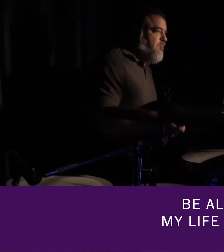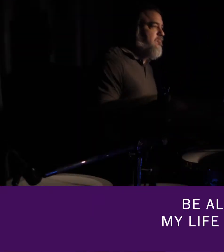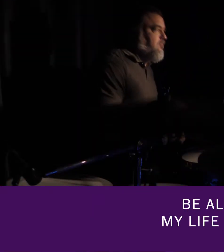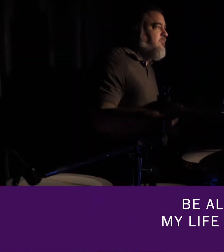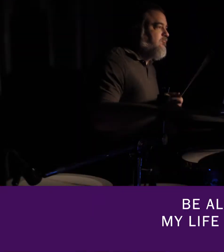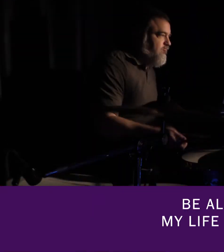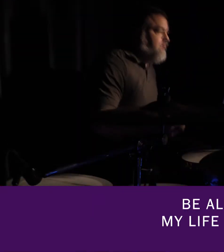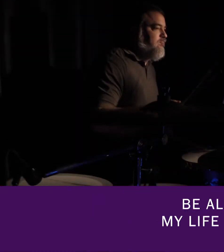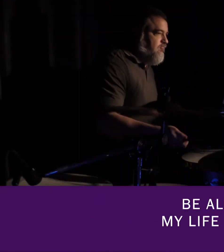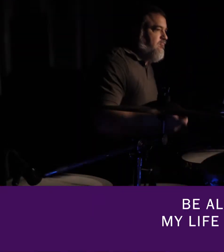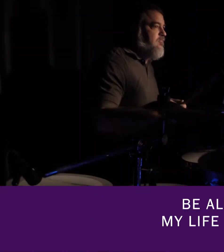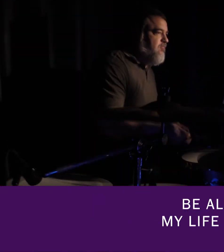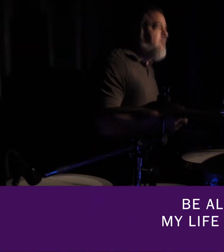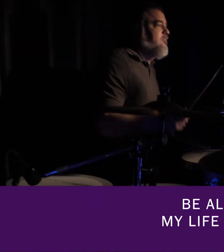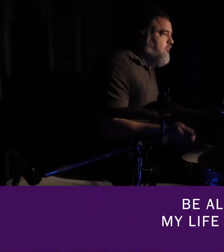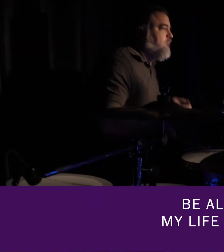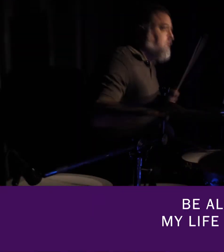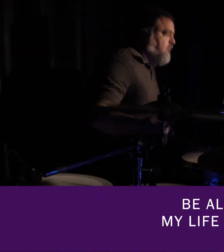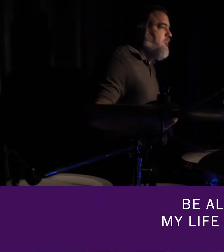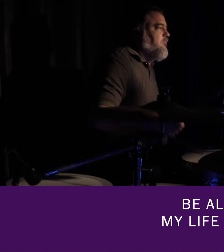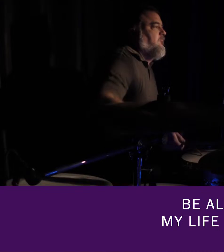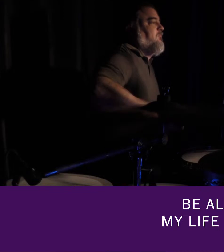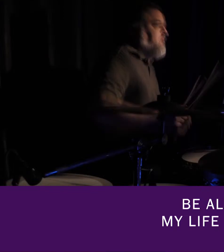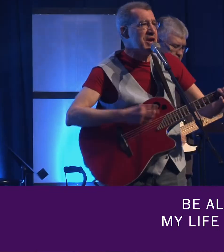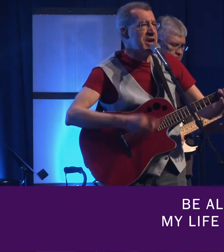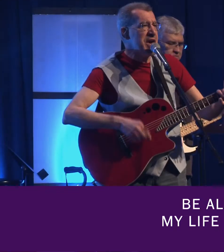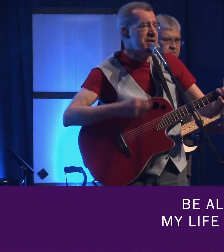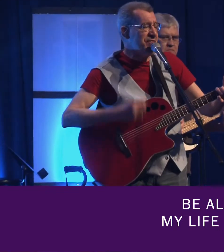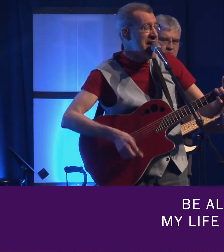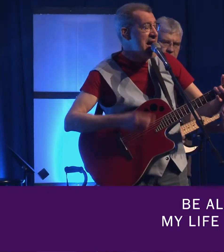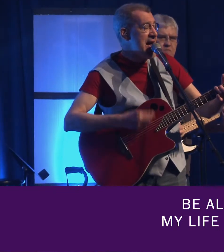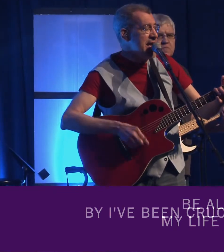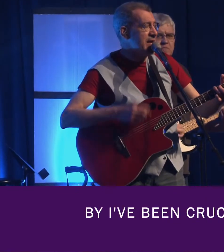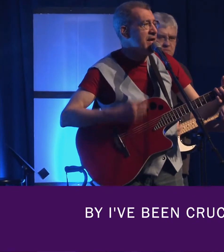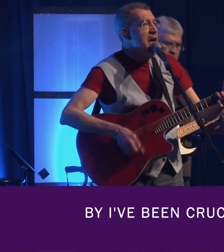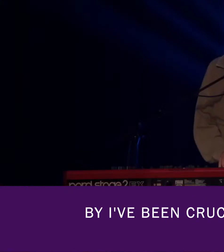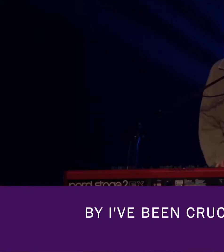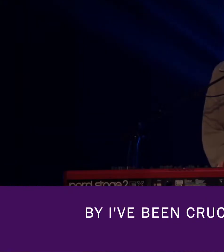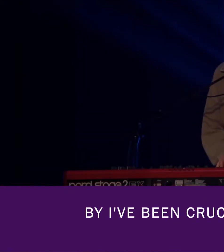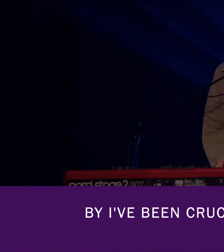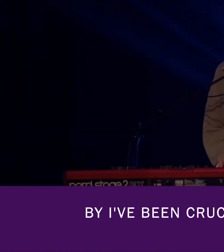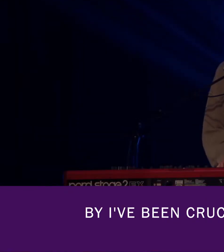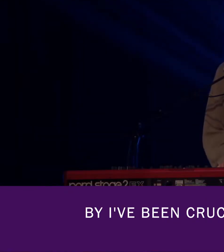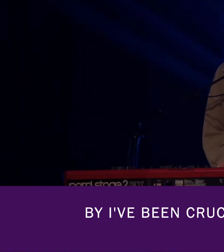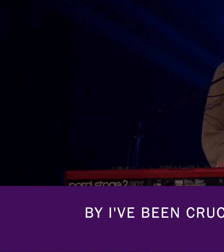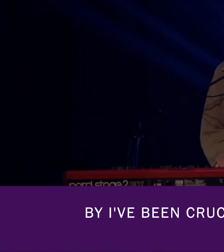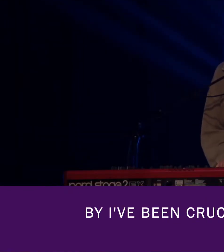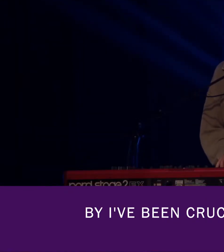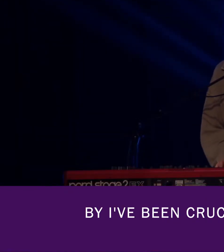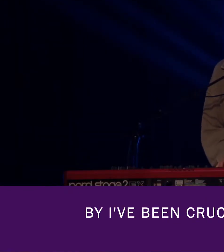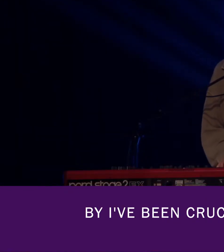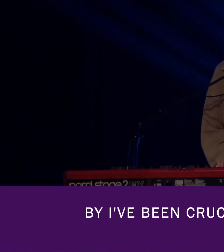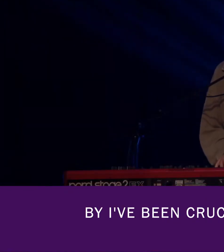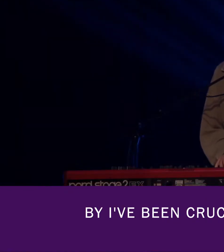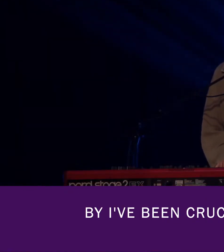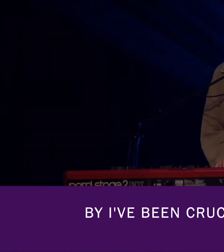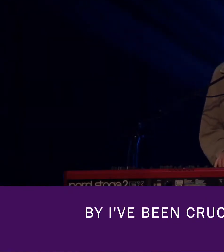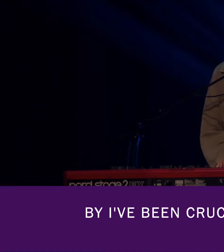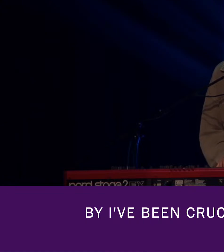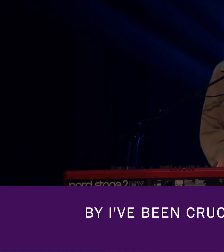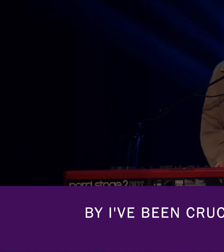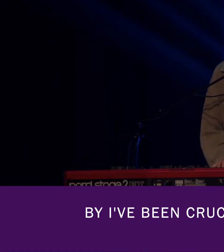Behold, I am my life divided by I've been